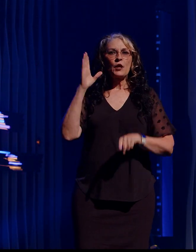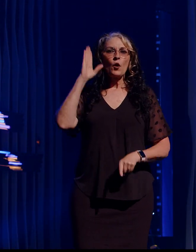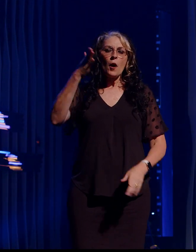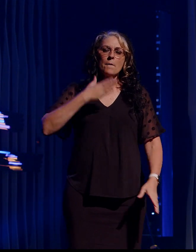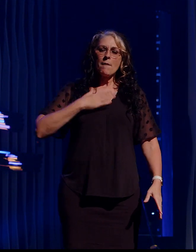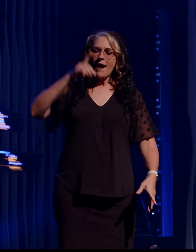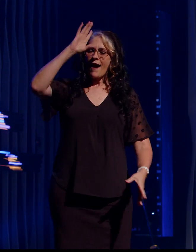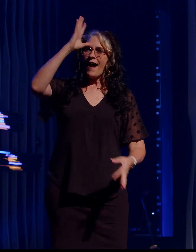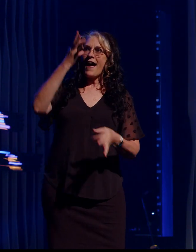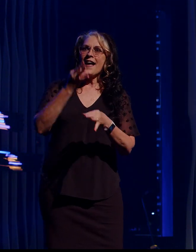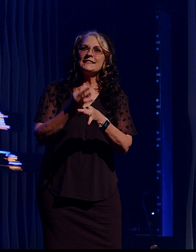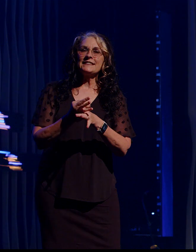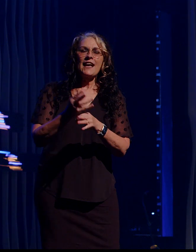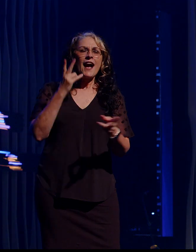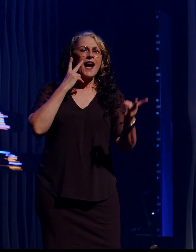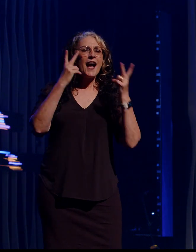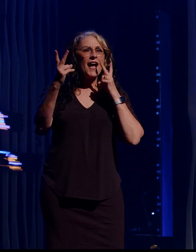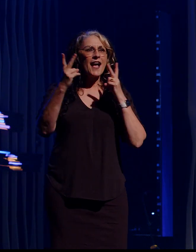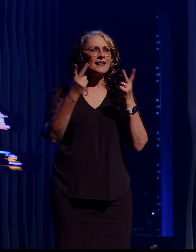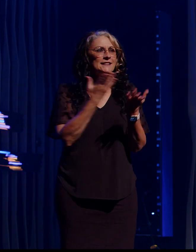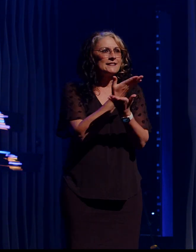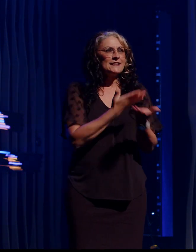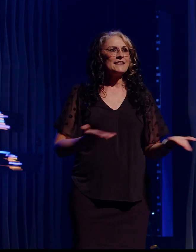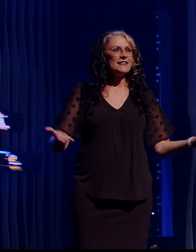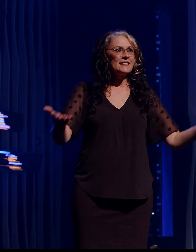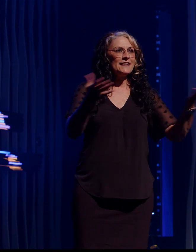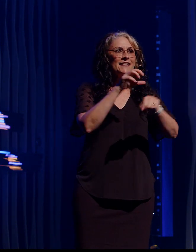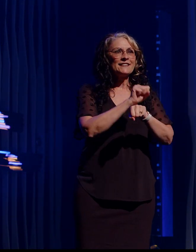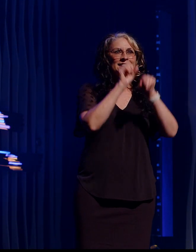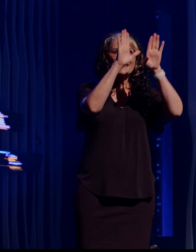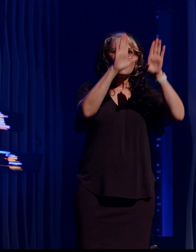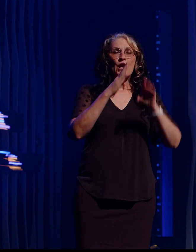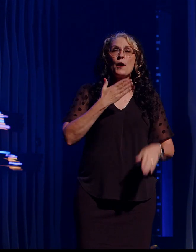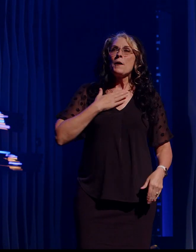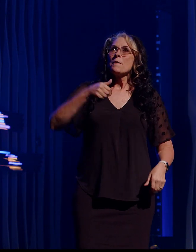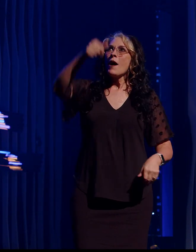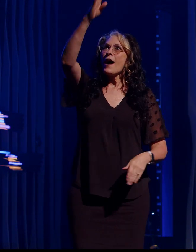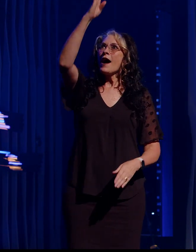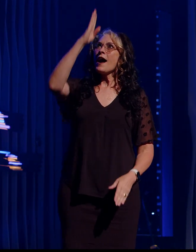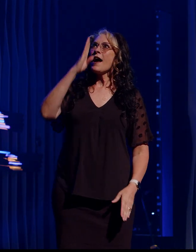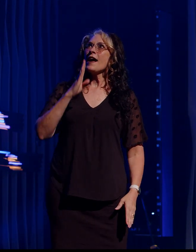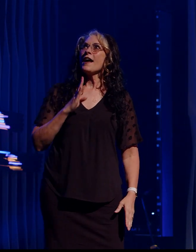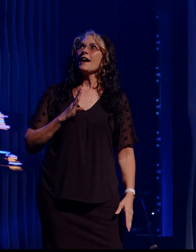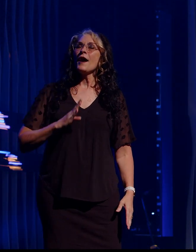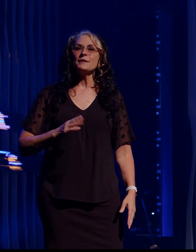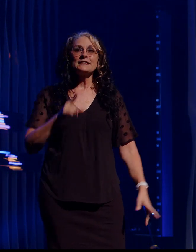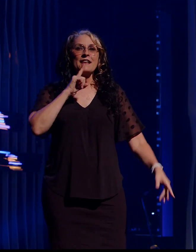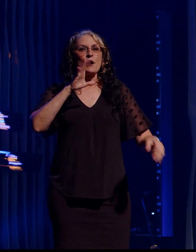It's me.